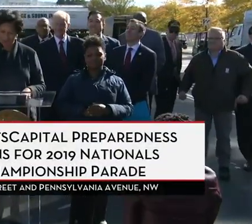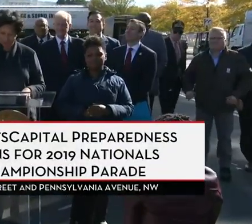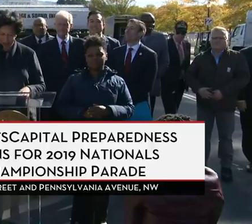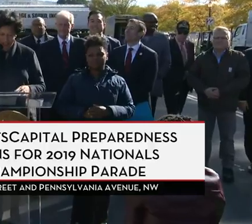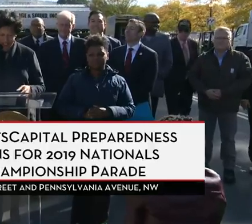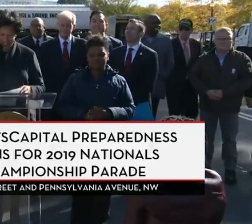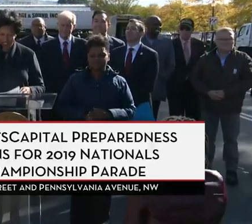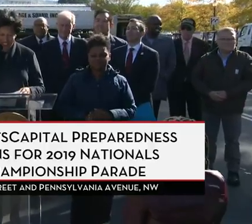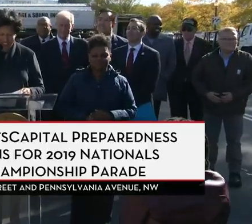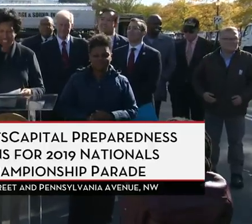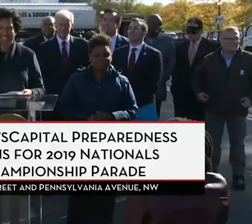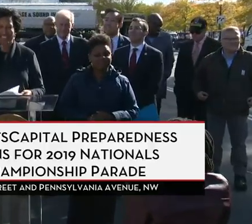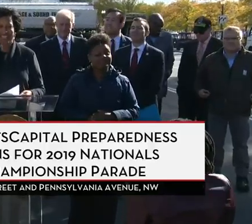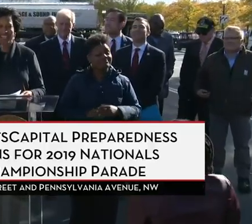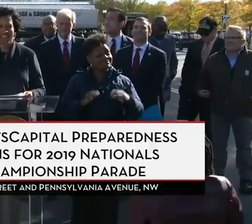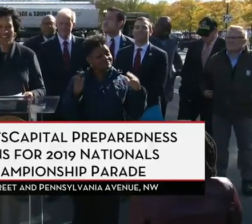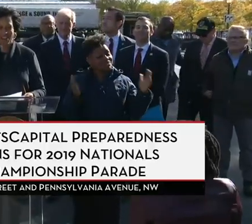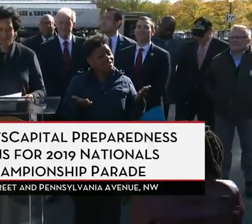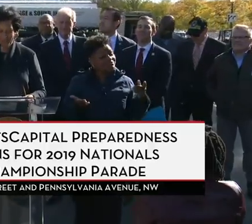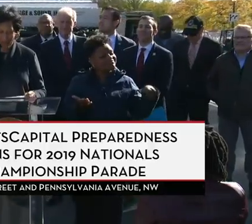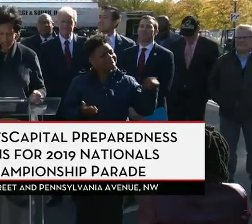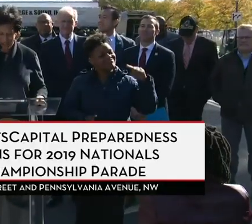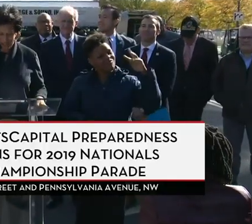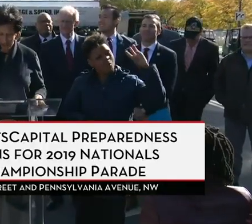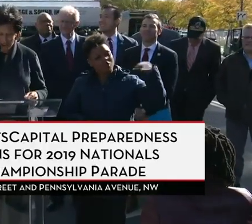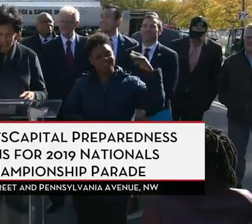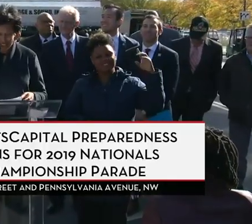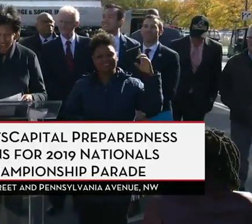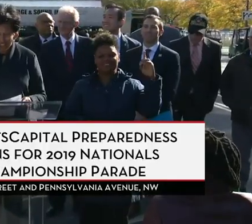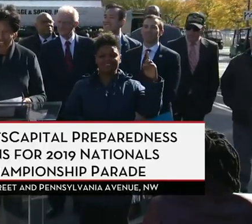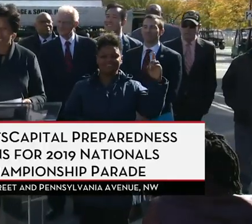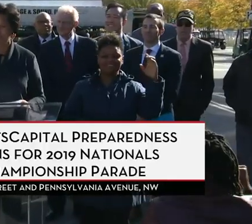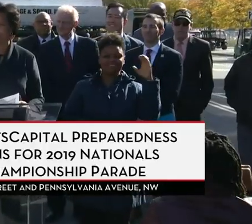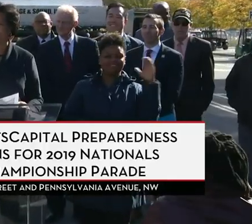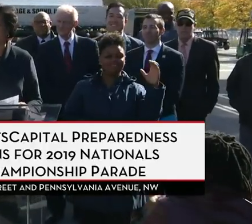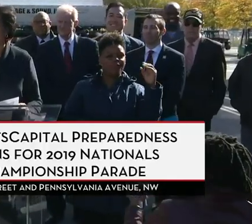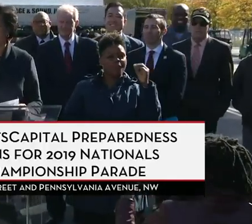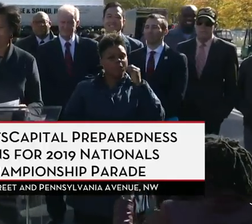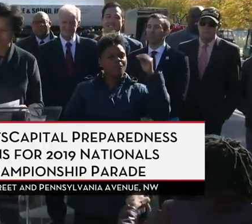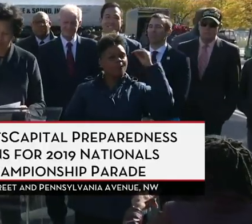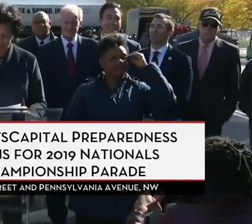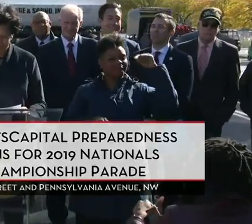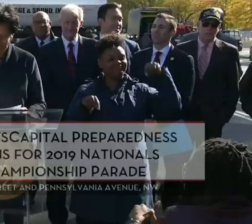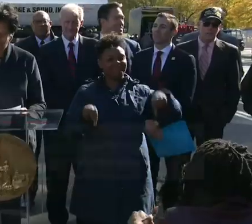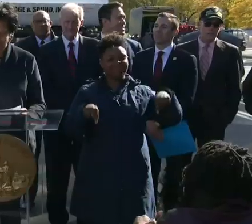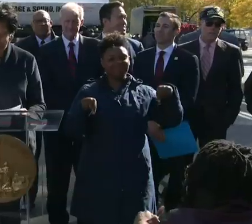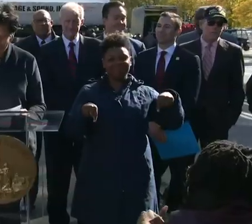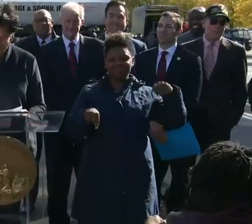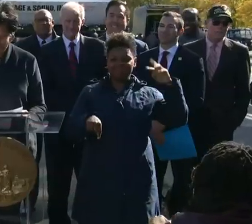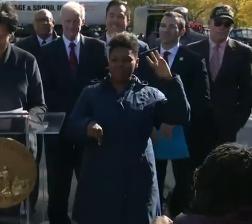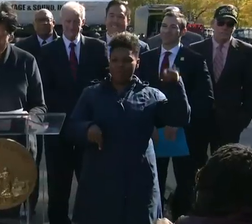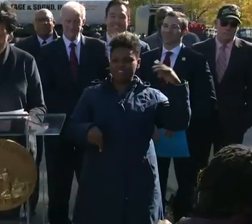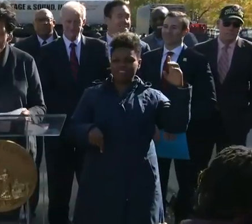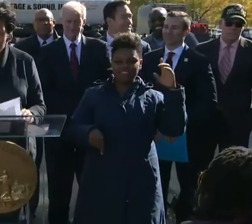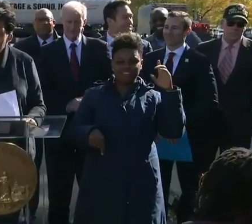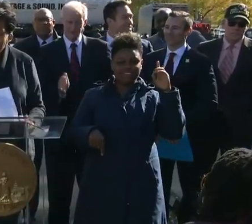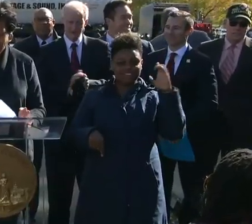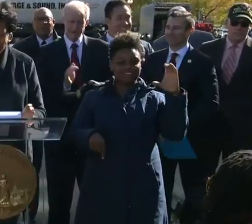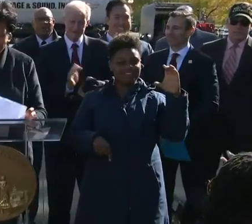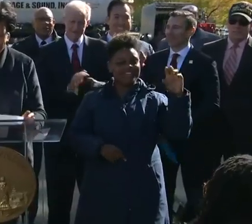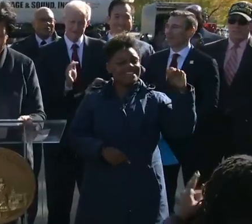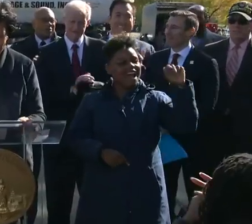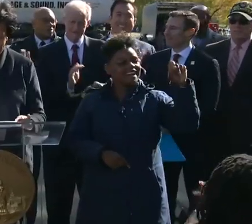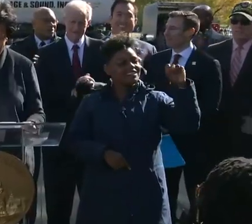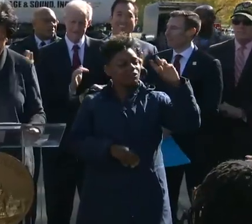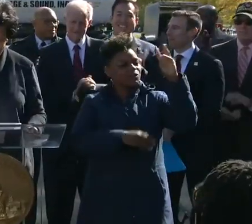Well, welcome to Washington, D.C., home of the Washington Nationals, the world champions. Let's hear it for our